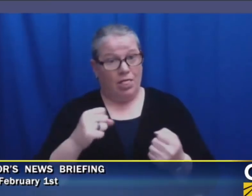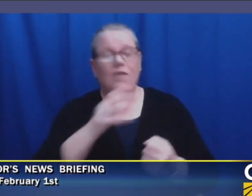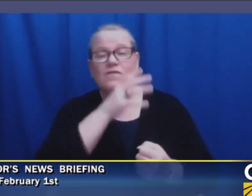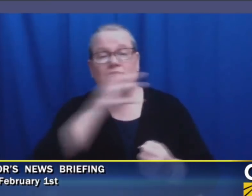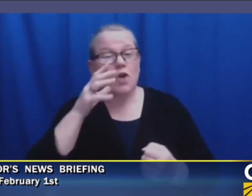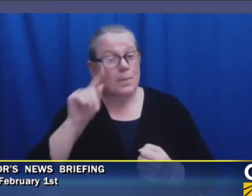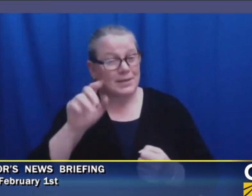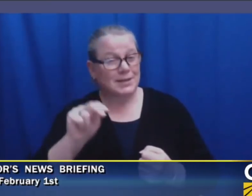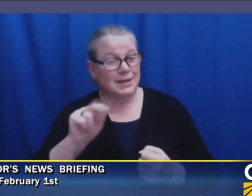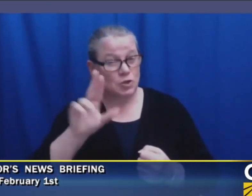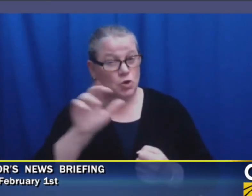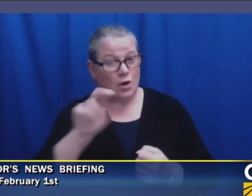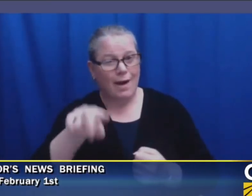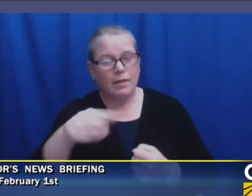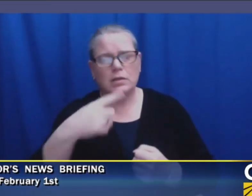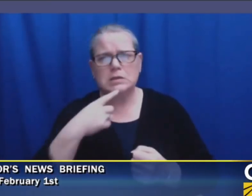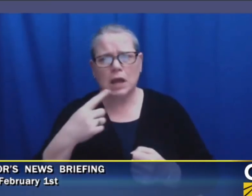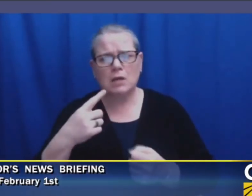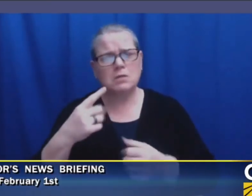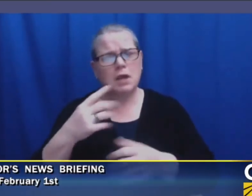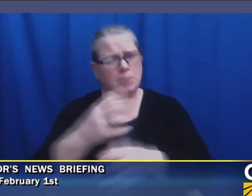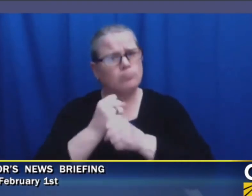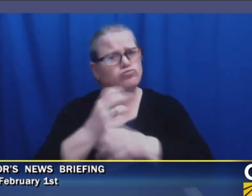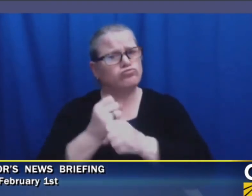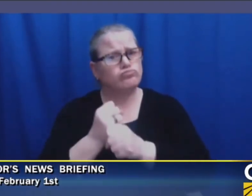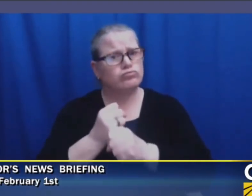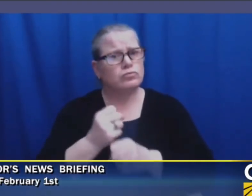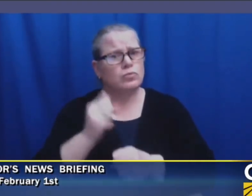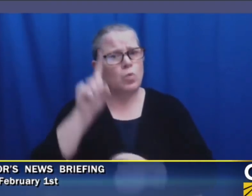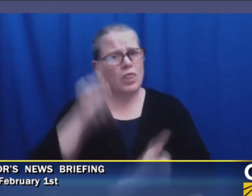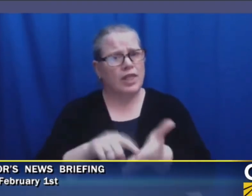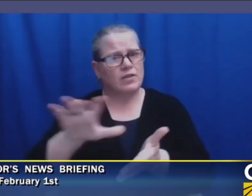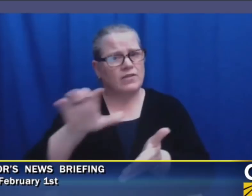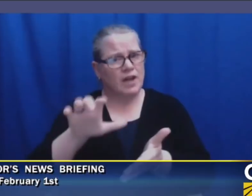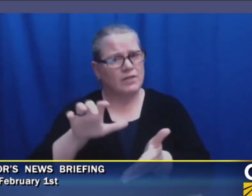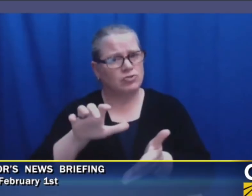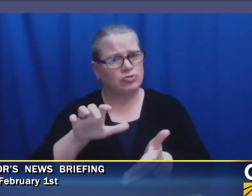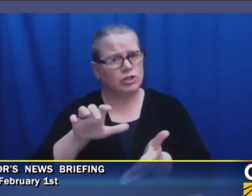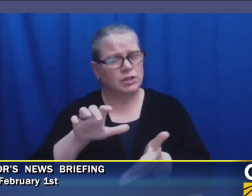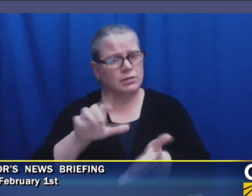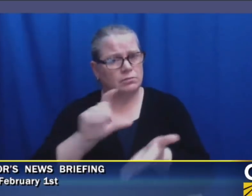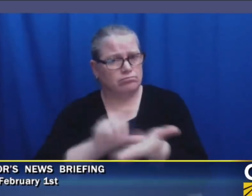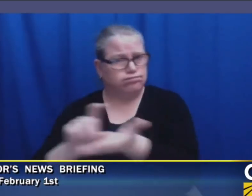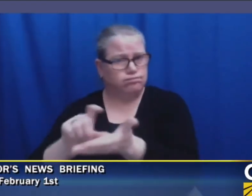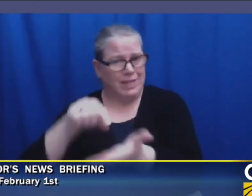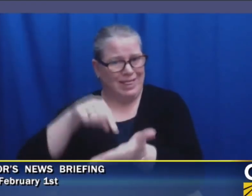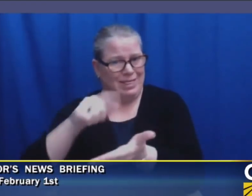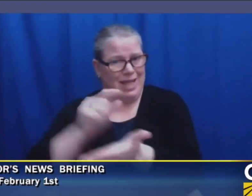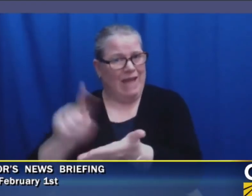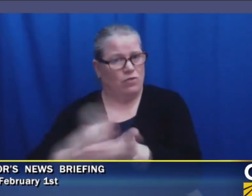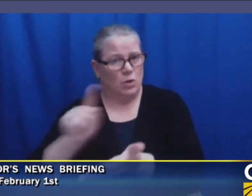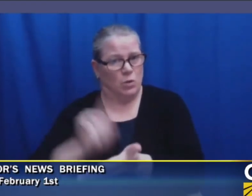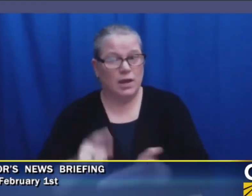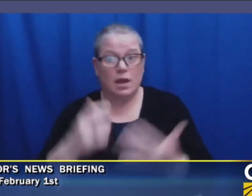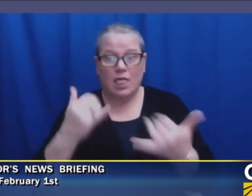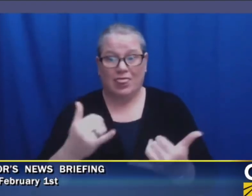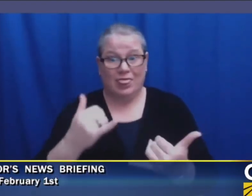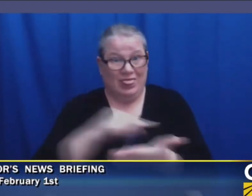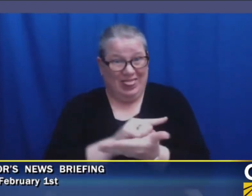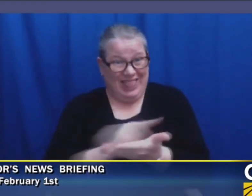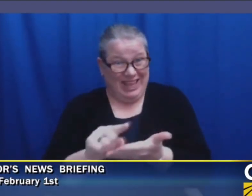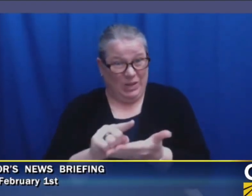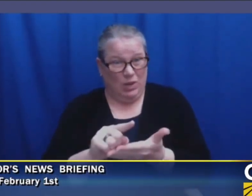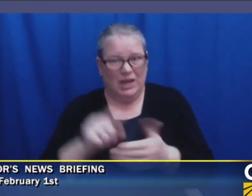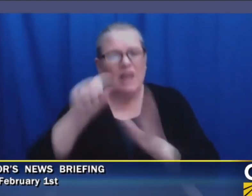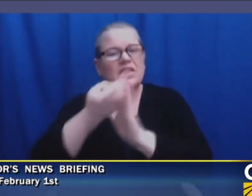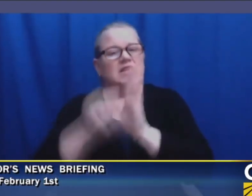number of 1,500 doses per week, and that for this week, the state cut it down to 500. So that makes it,